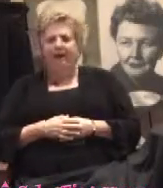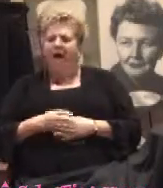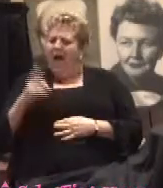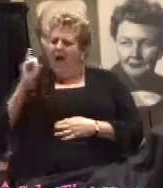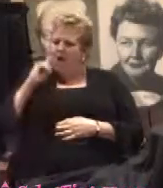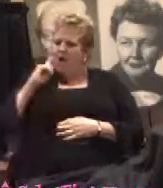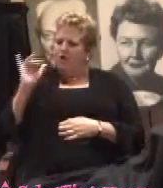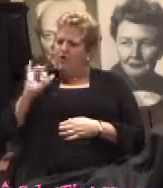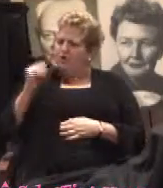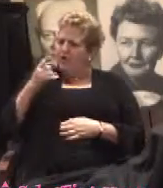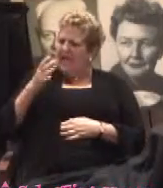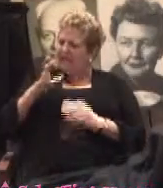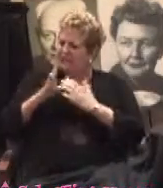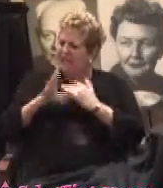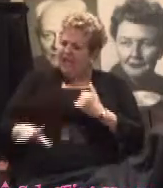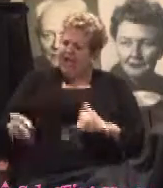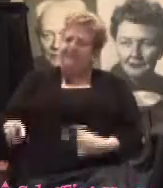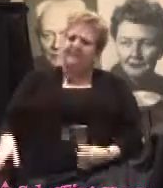like shit."